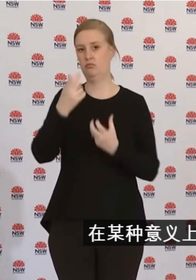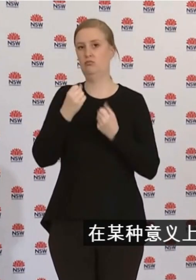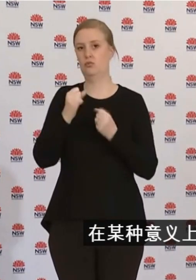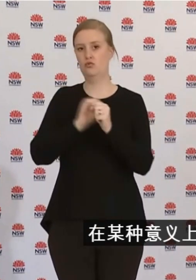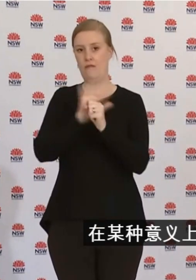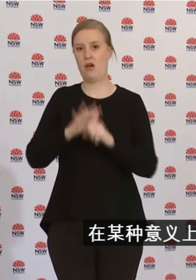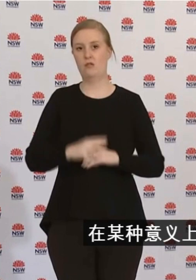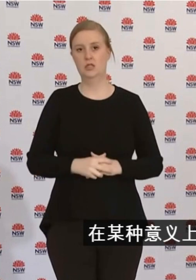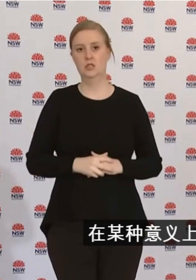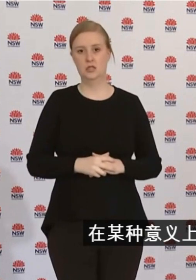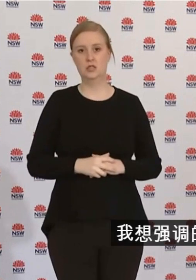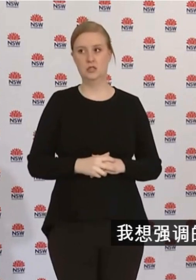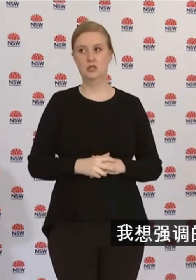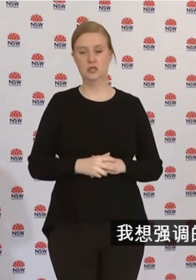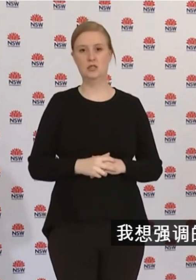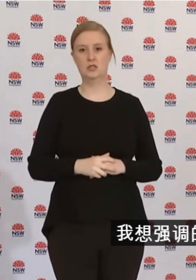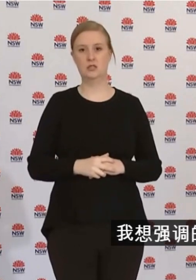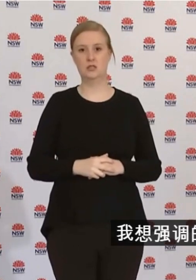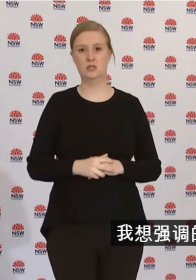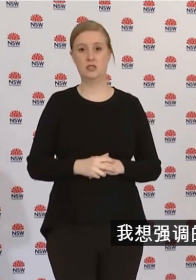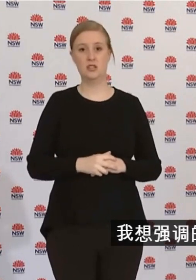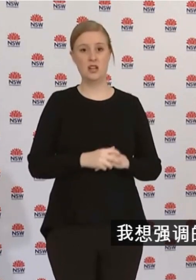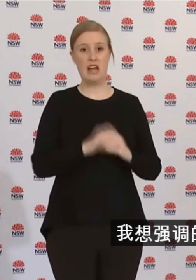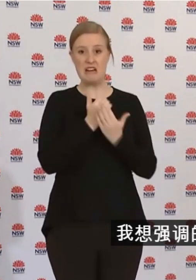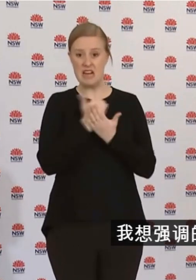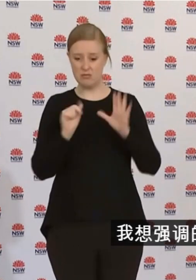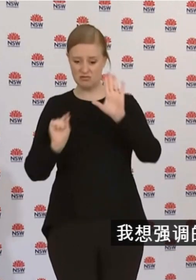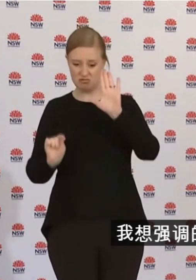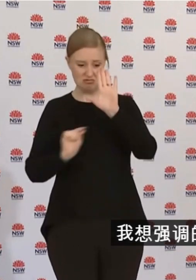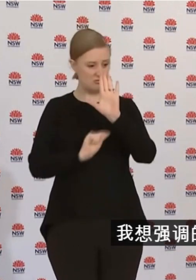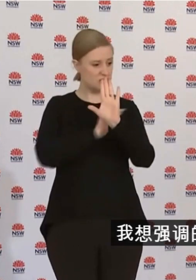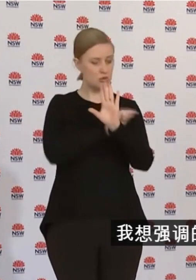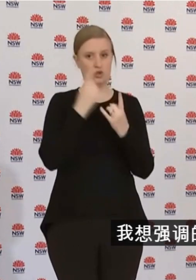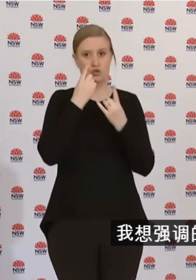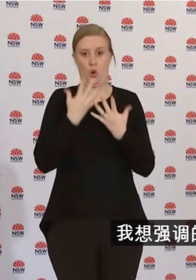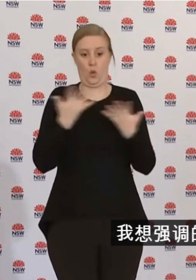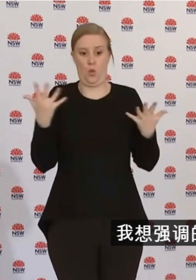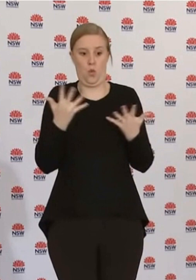for themselves in a sense, but I want to stress that as at midnight last night,